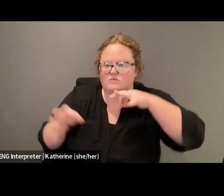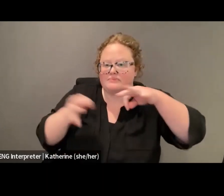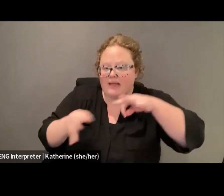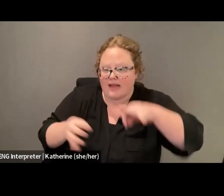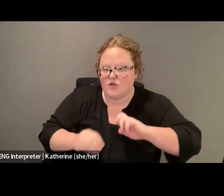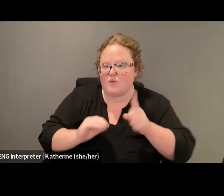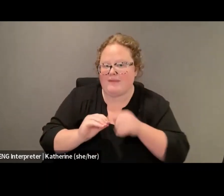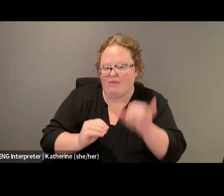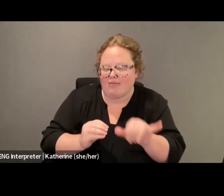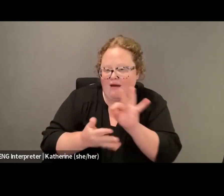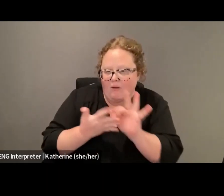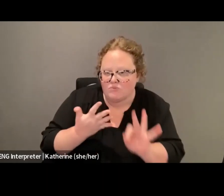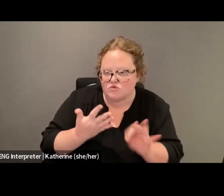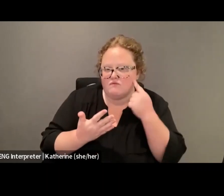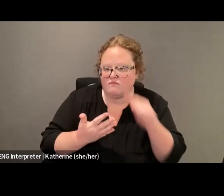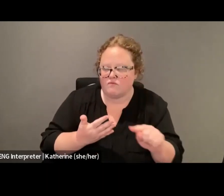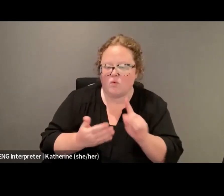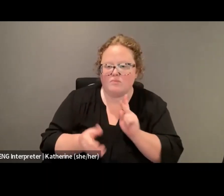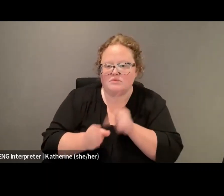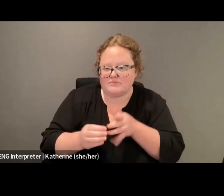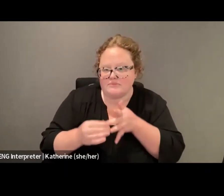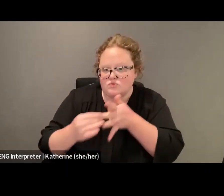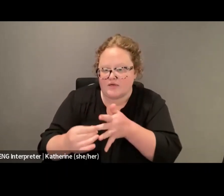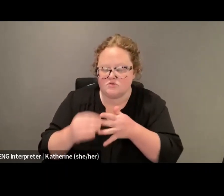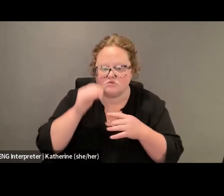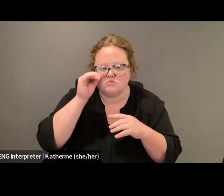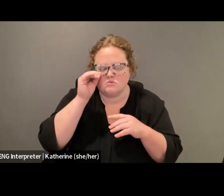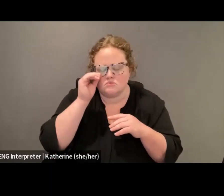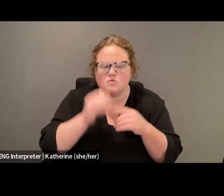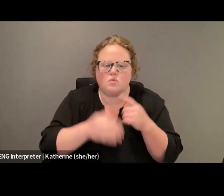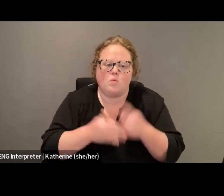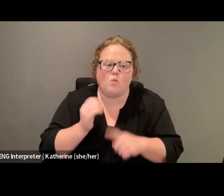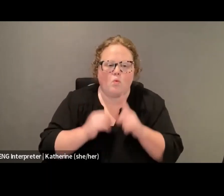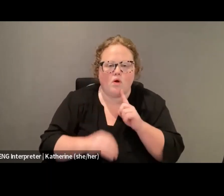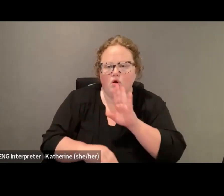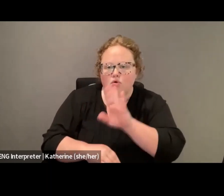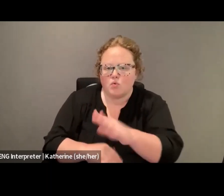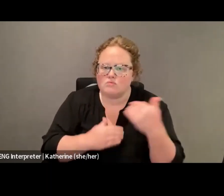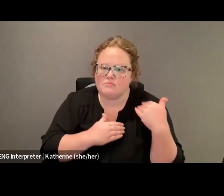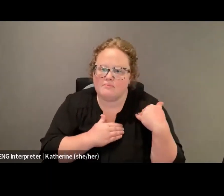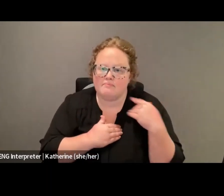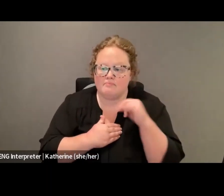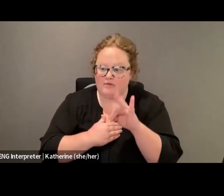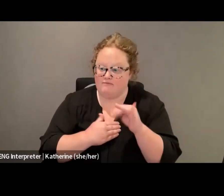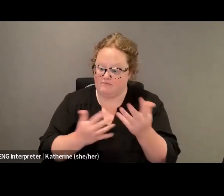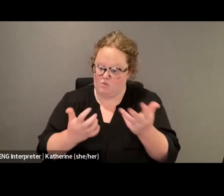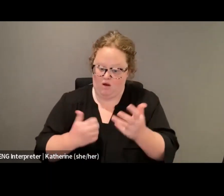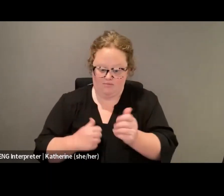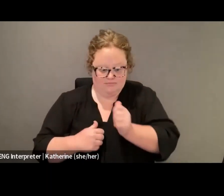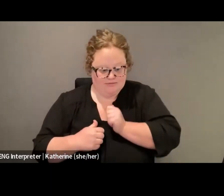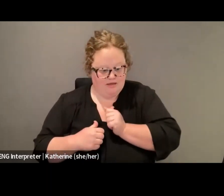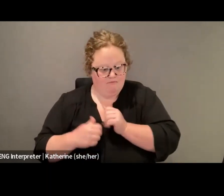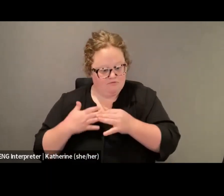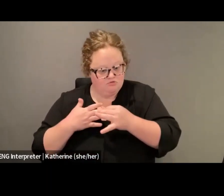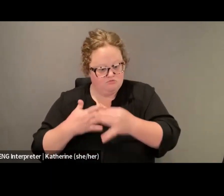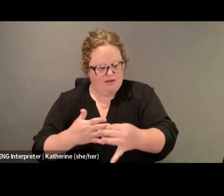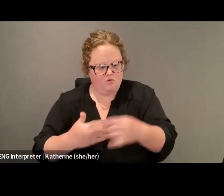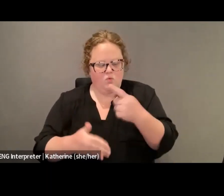something that the waiver offers? What are your responsibilities going to be if you choose to self-direct your waiver services?